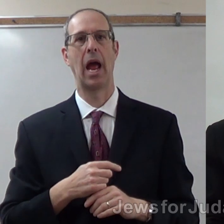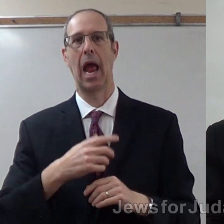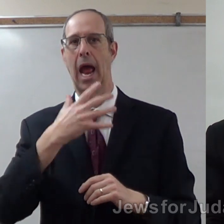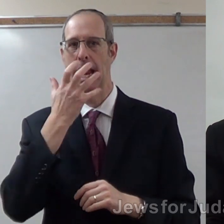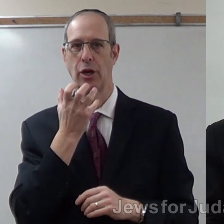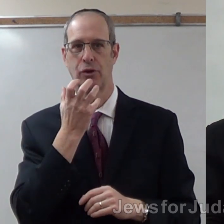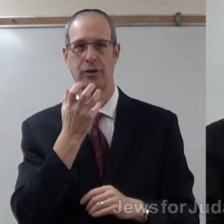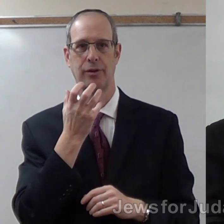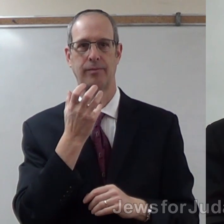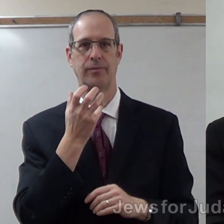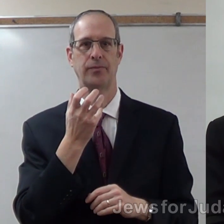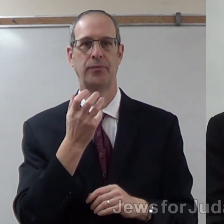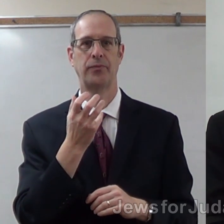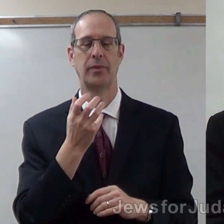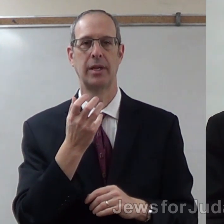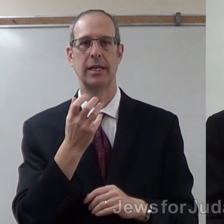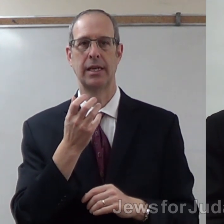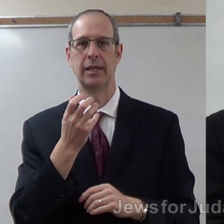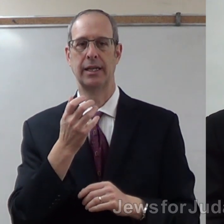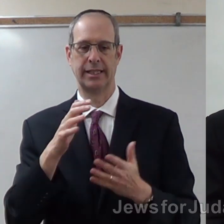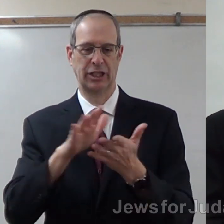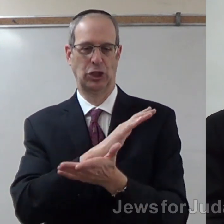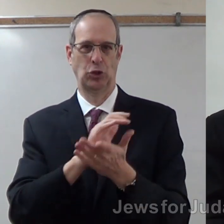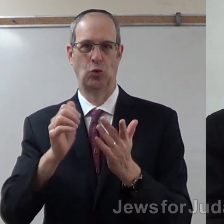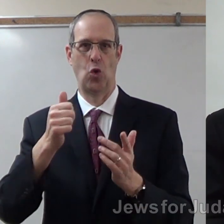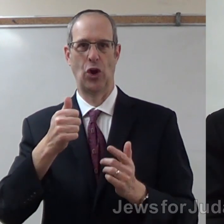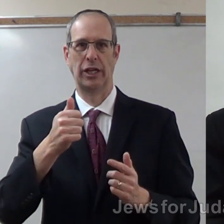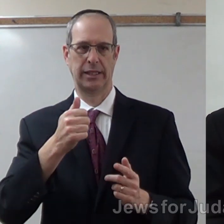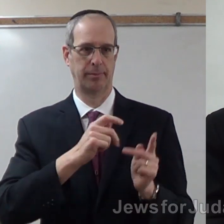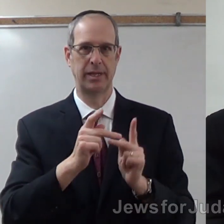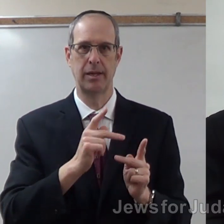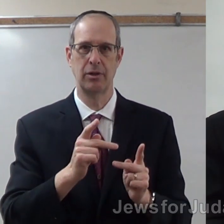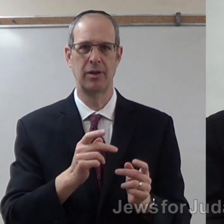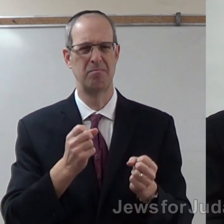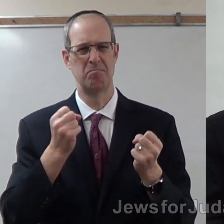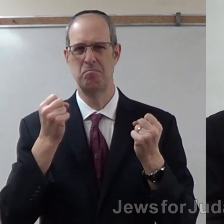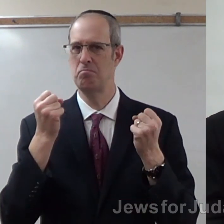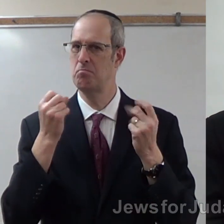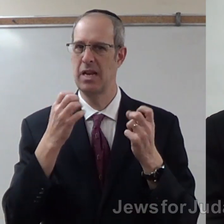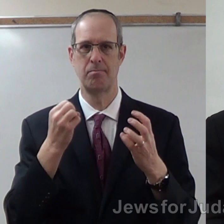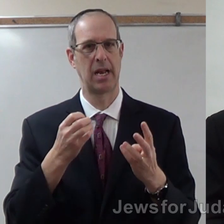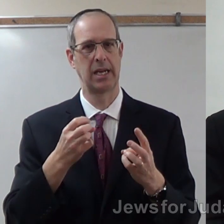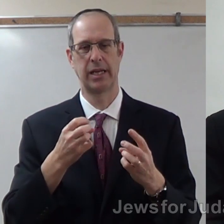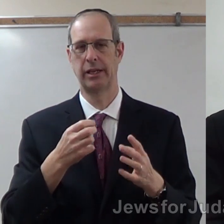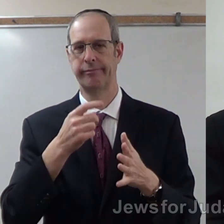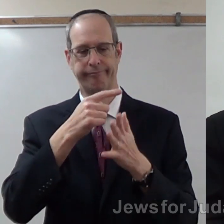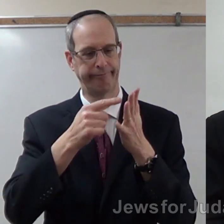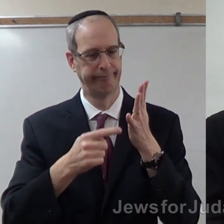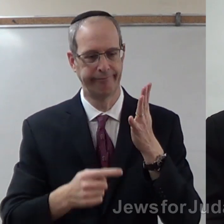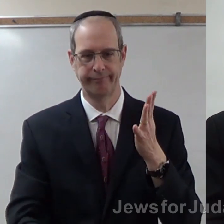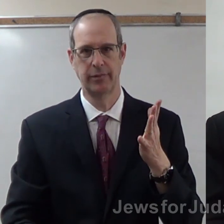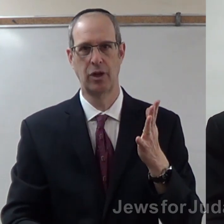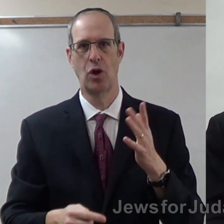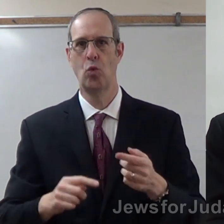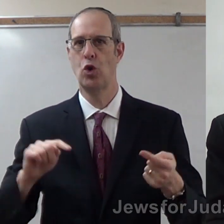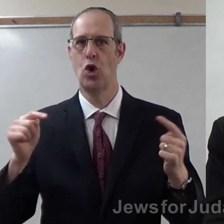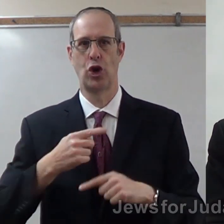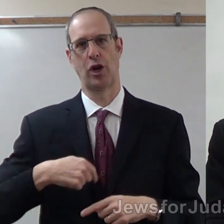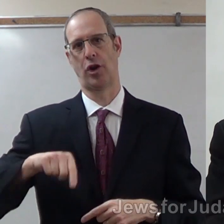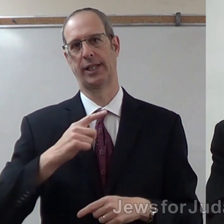Anger is self-destructive in so many ways. We're hurting ourselves.